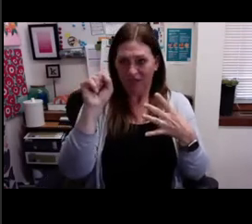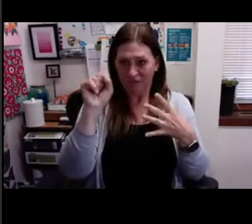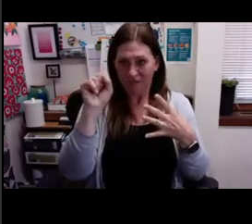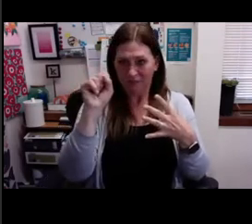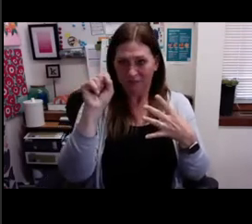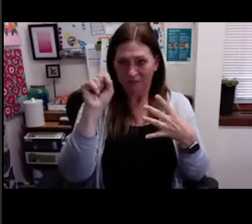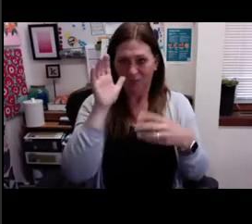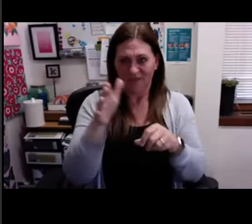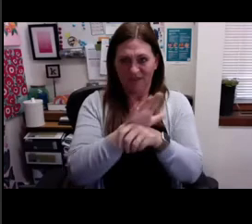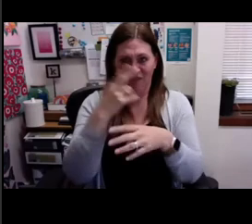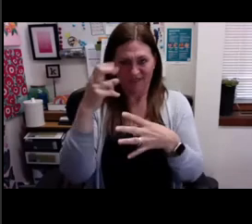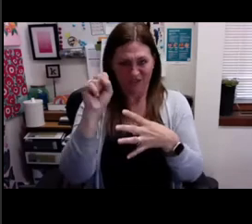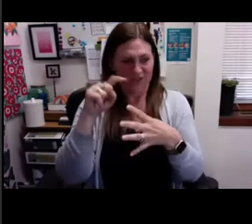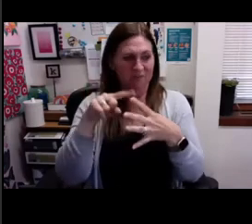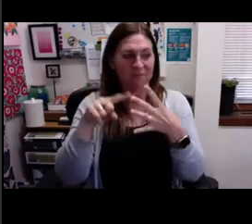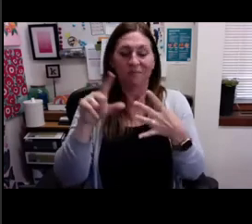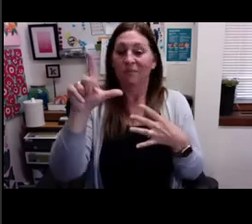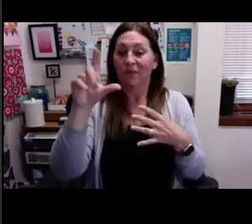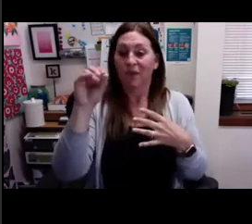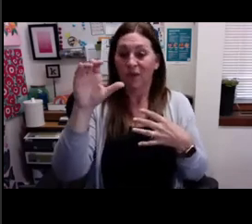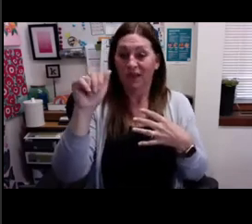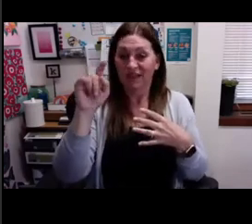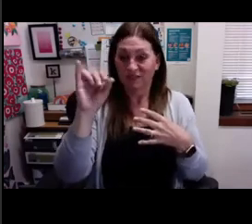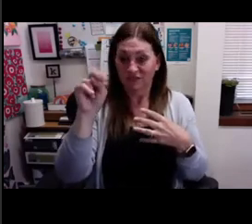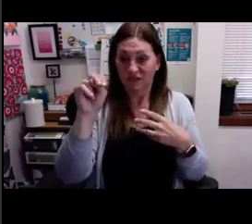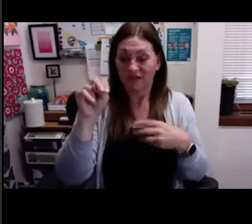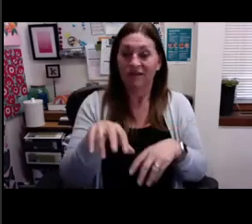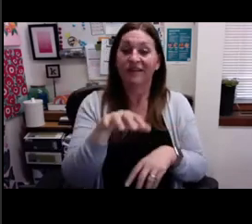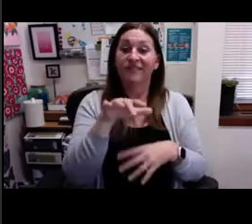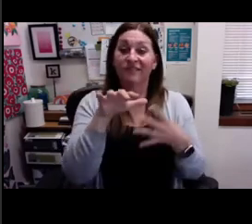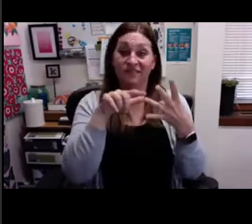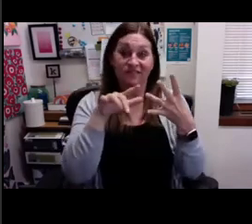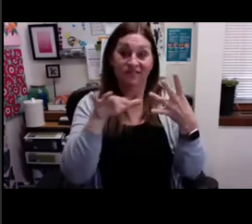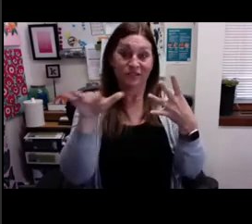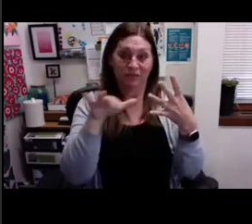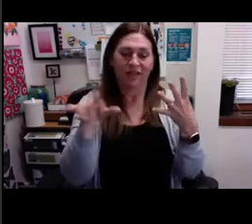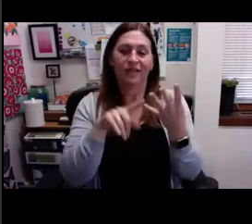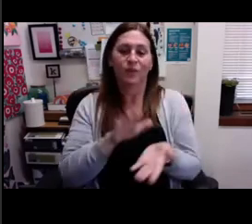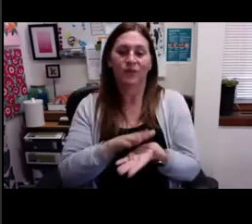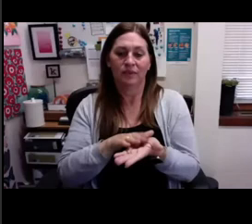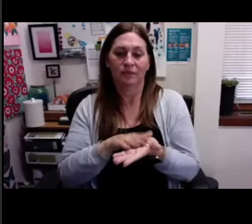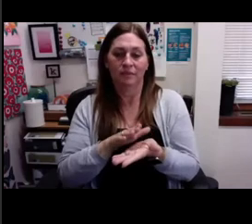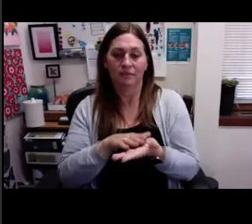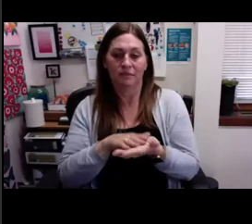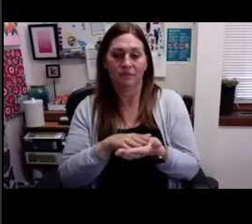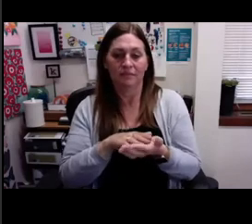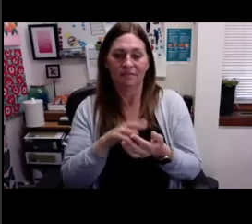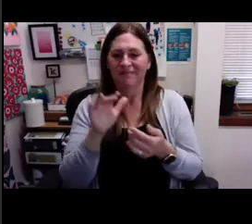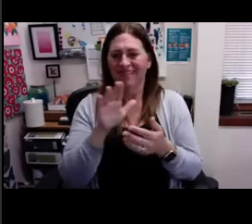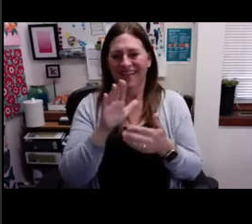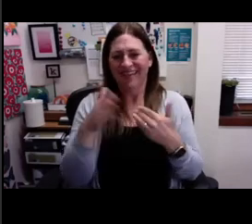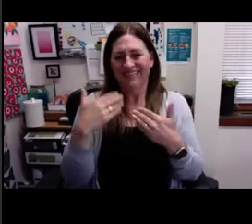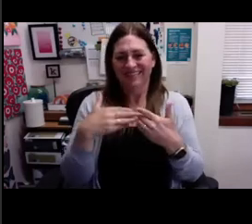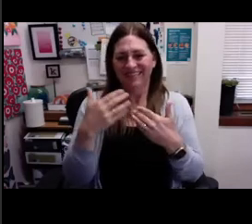Okay. So hand shape is one, location, finger spelling, and